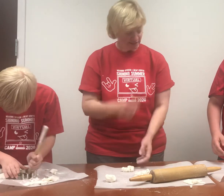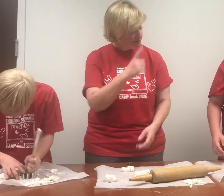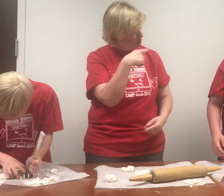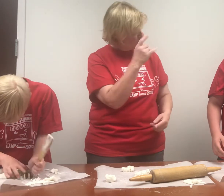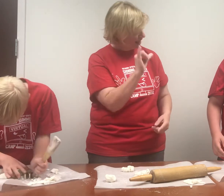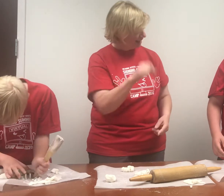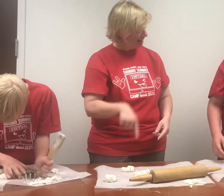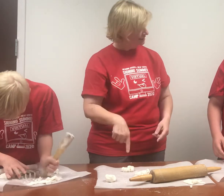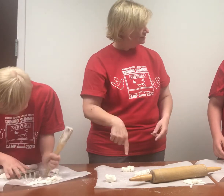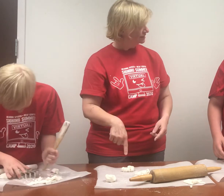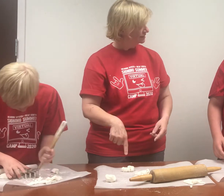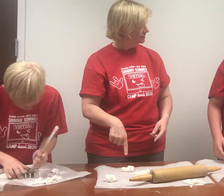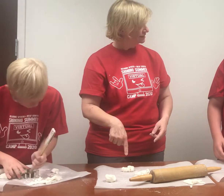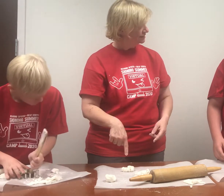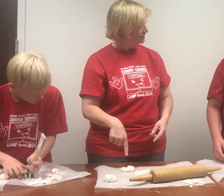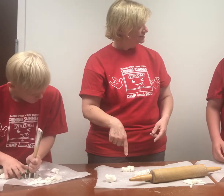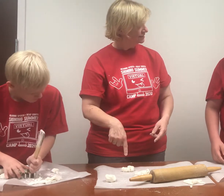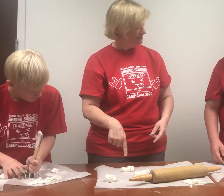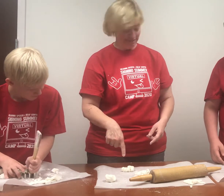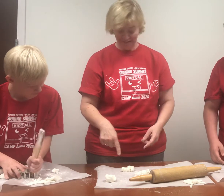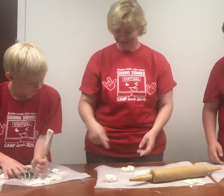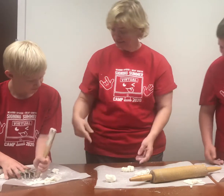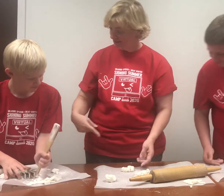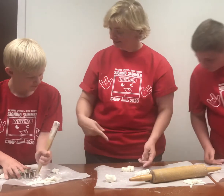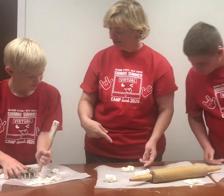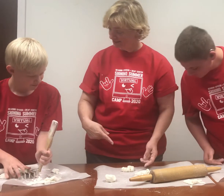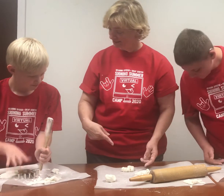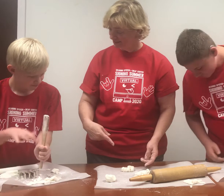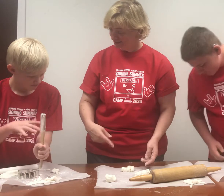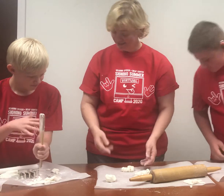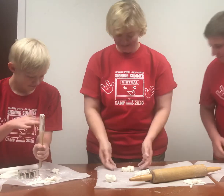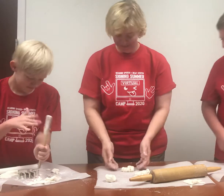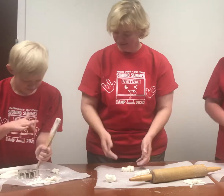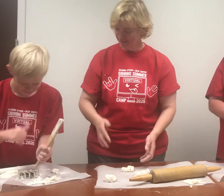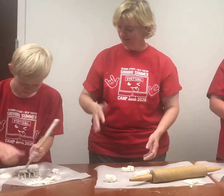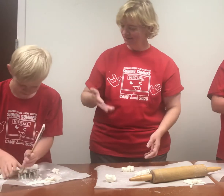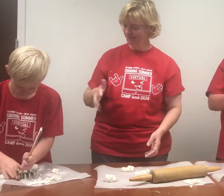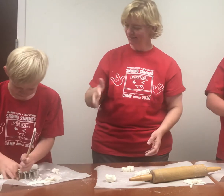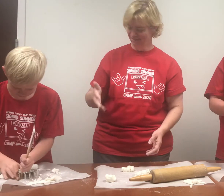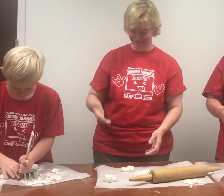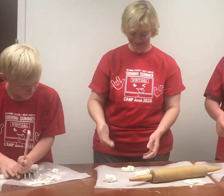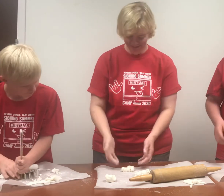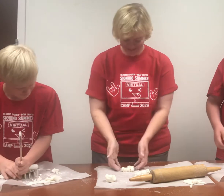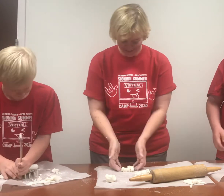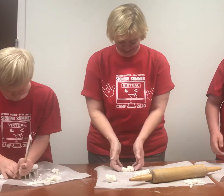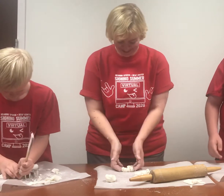Okay, I think I made an S. Does this look like an S? Does it look like an S? Kind of.